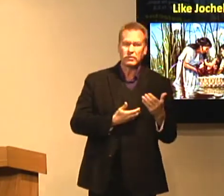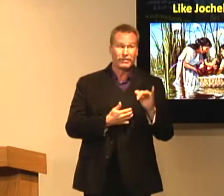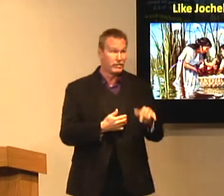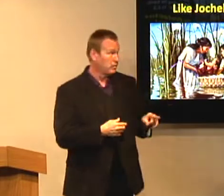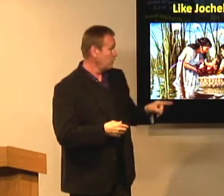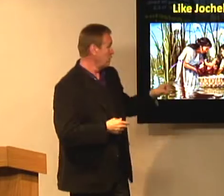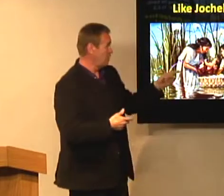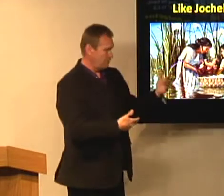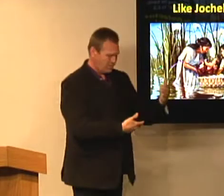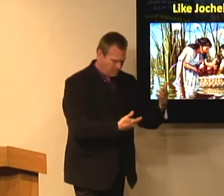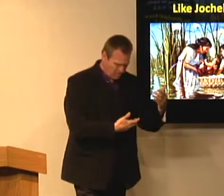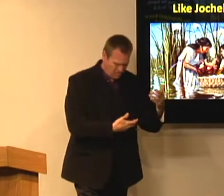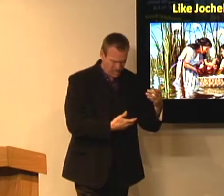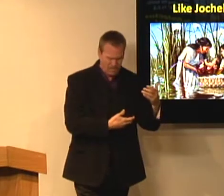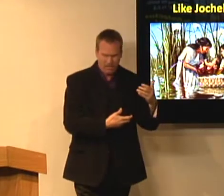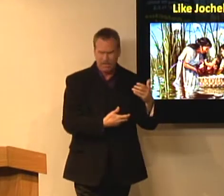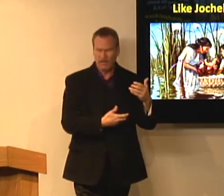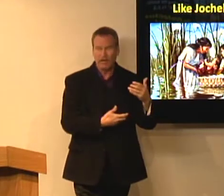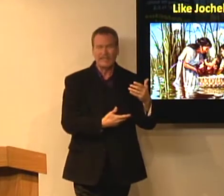him. So,